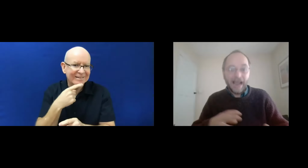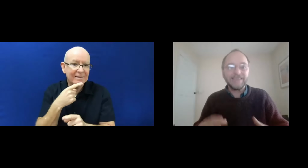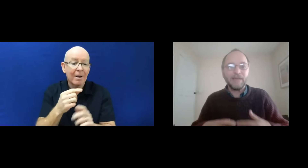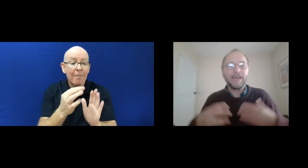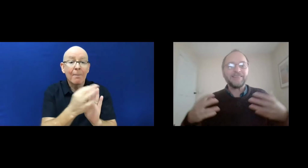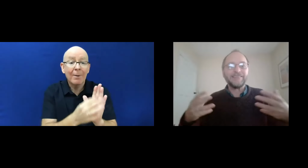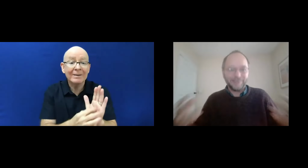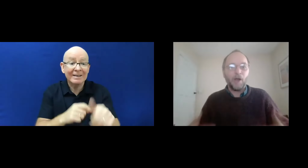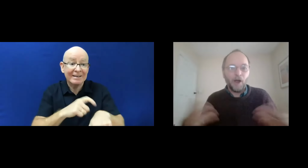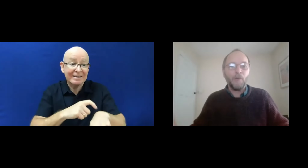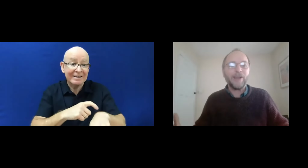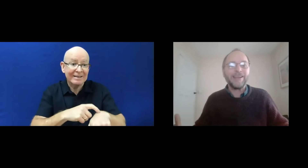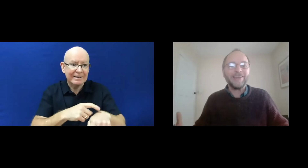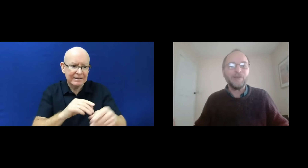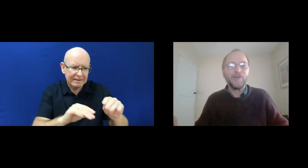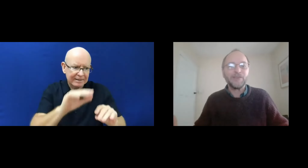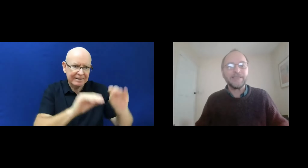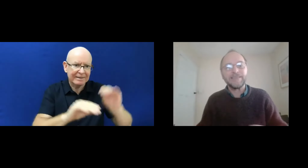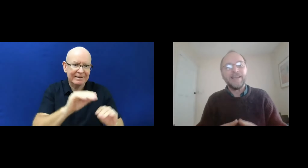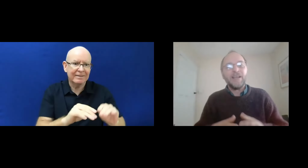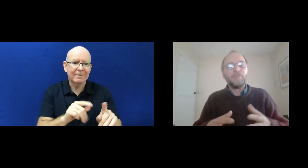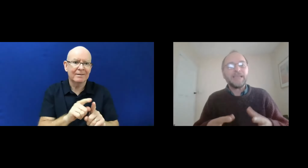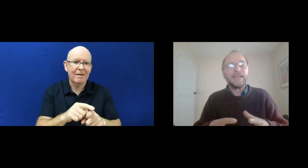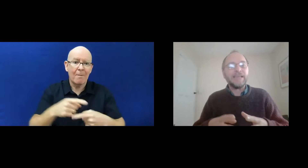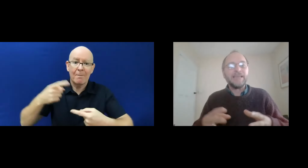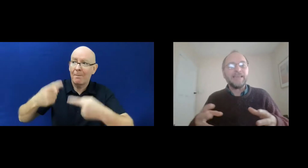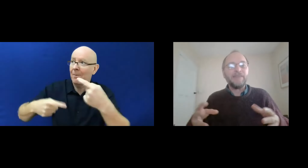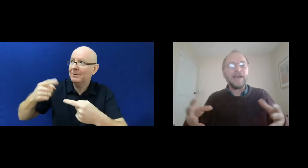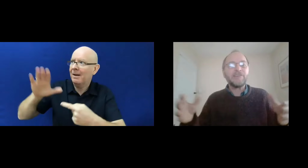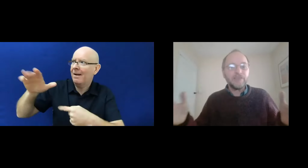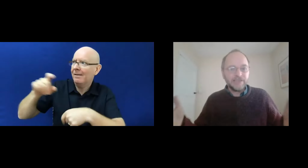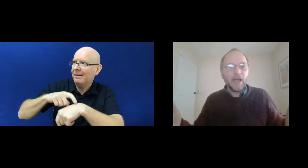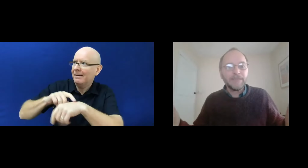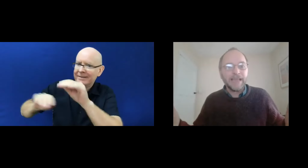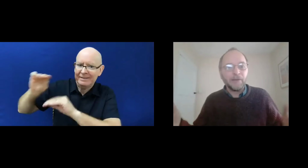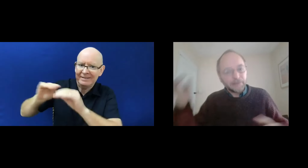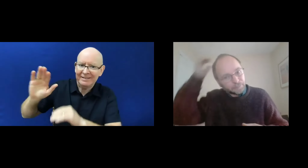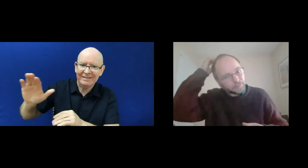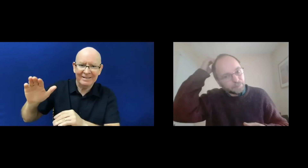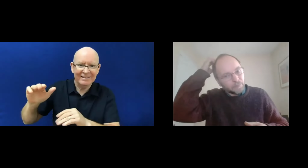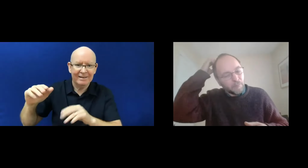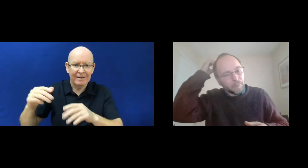many academics are working in universities, particularly in relation to timescales.